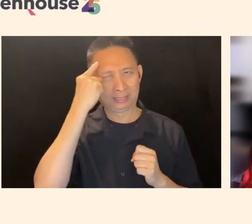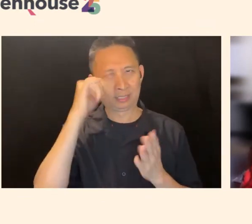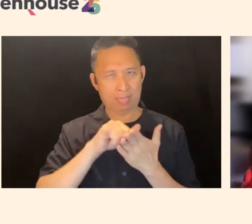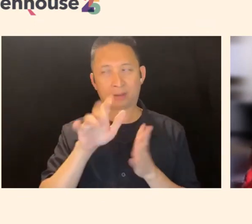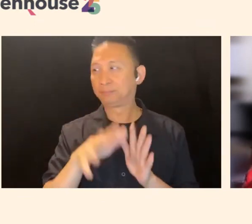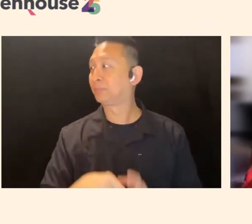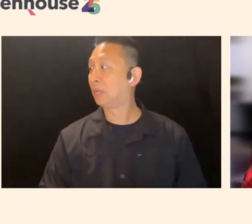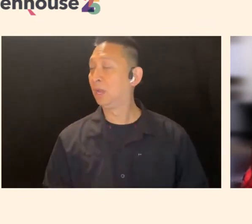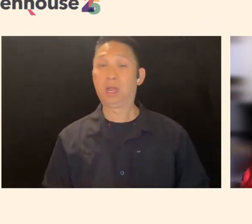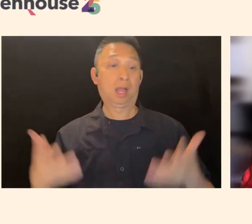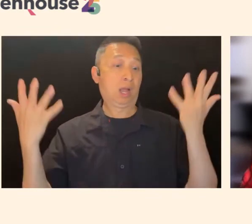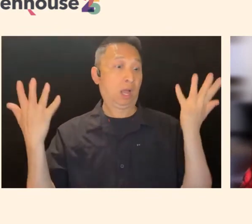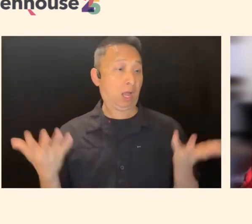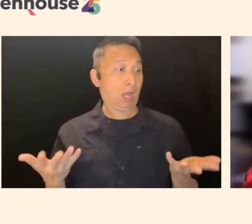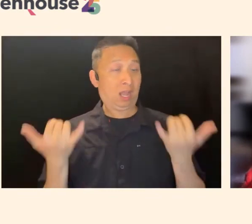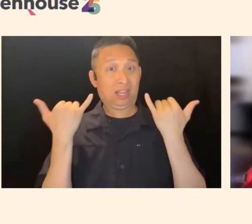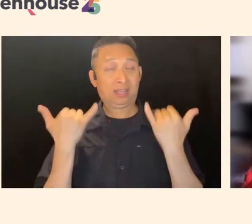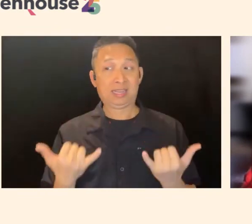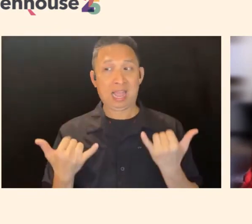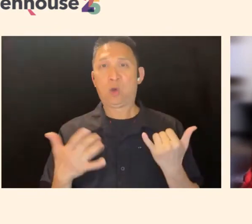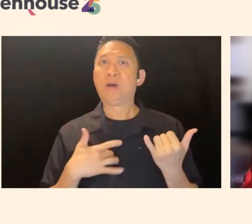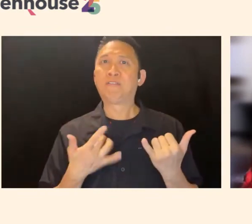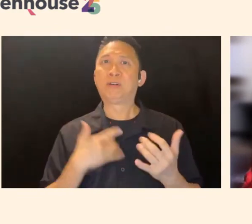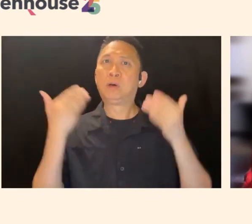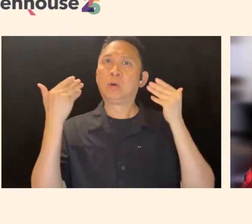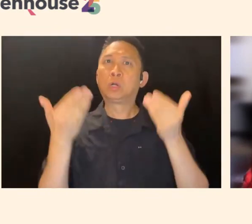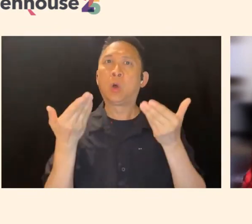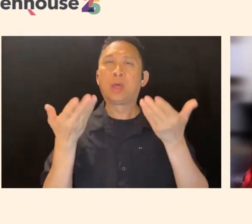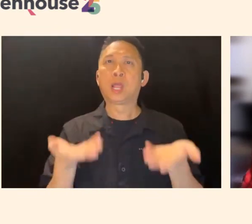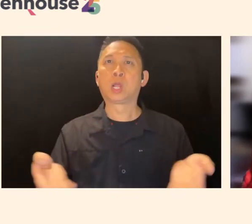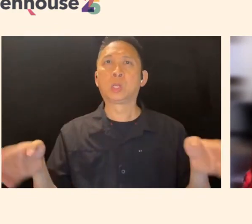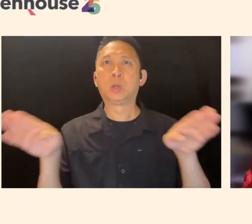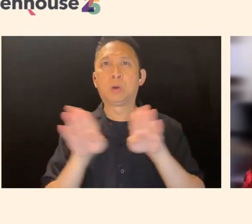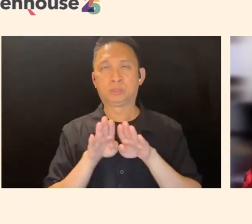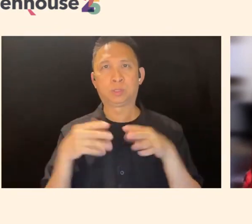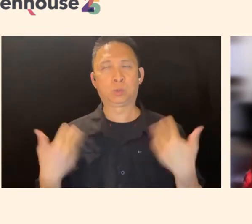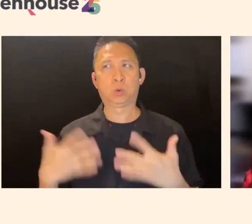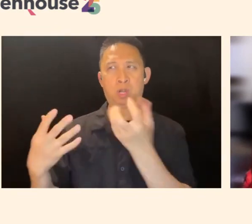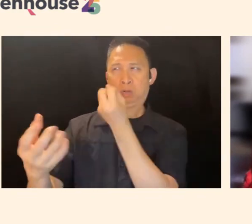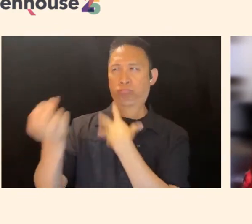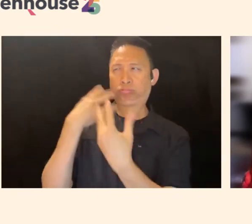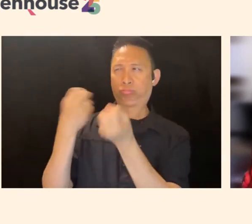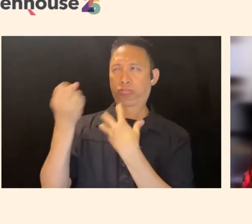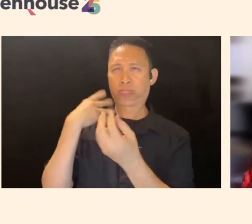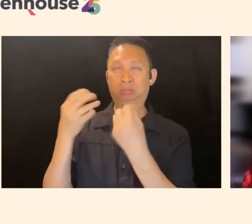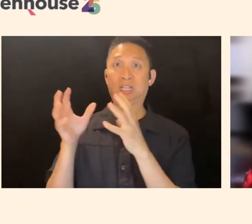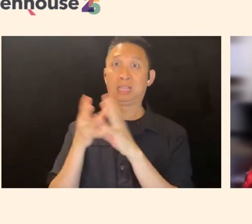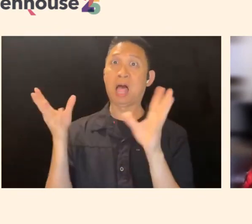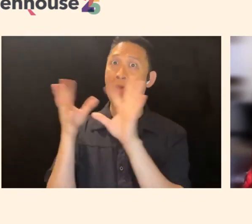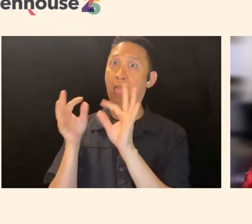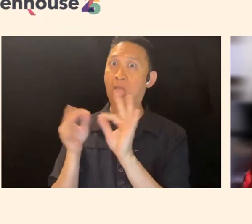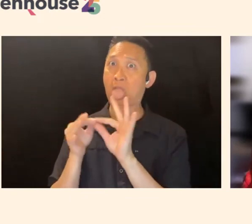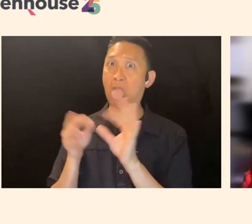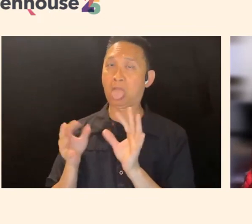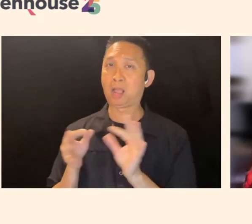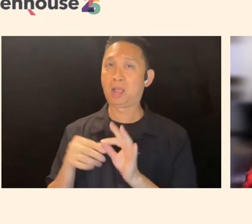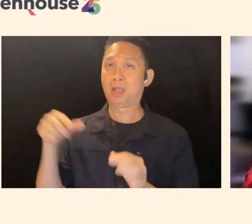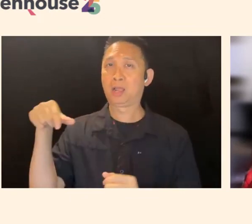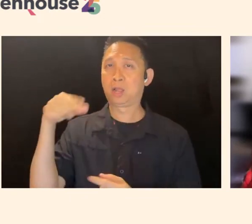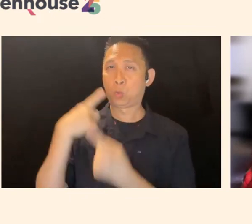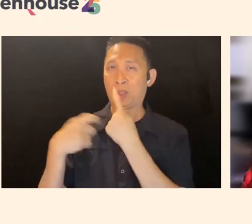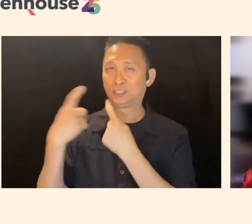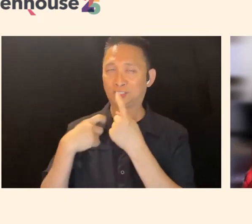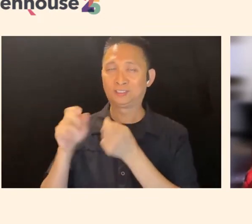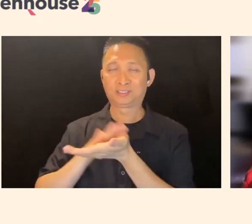Okay, I think that we're going to go ahead and close for Q&A. We had tons of folks that had lots of questions. It's